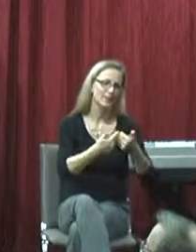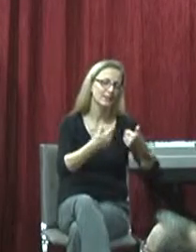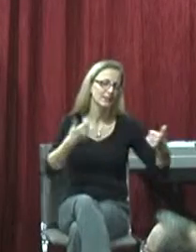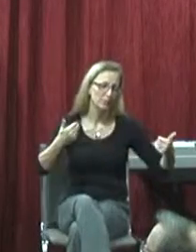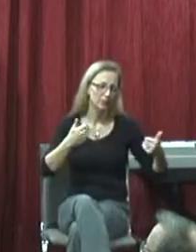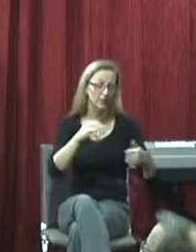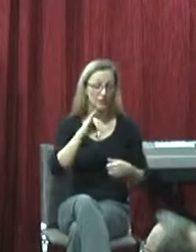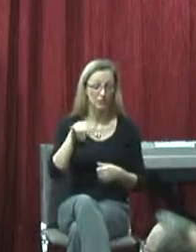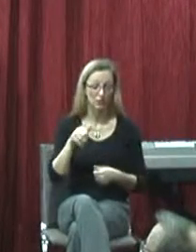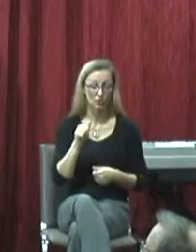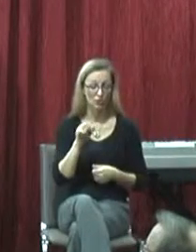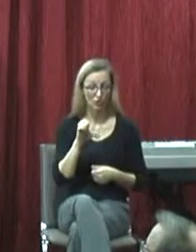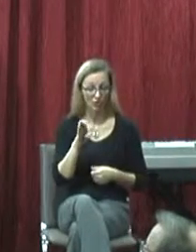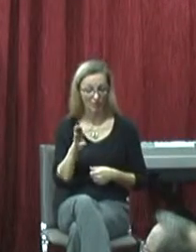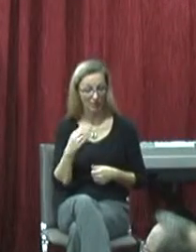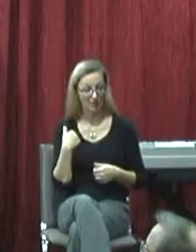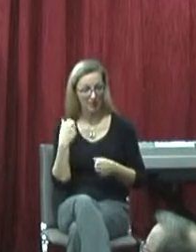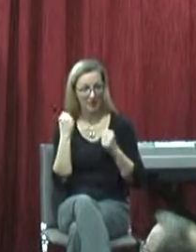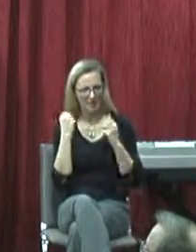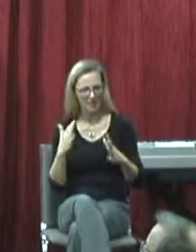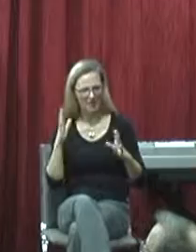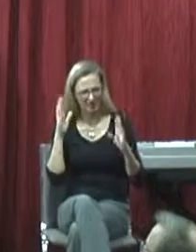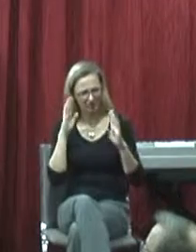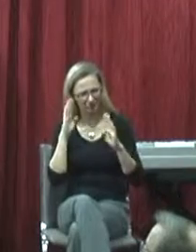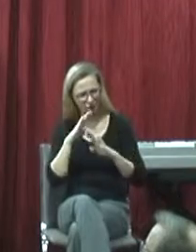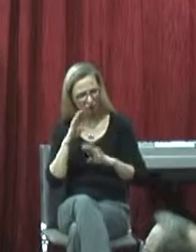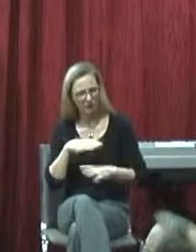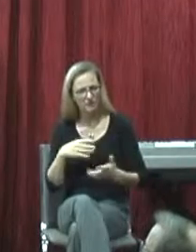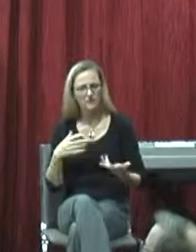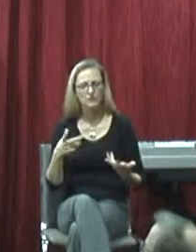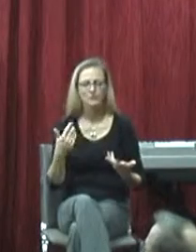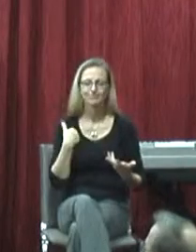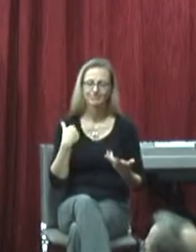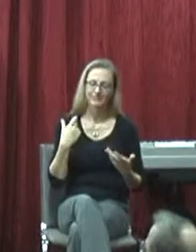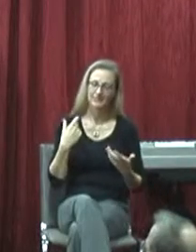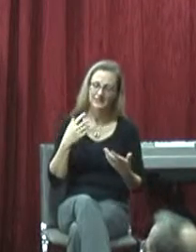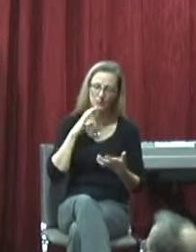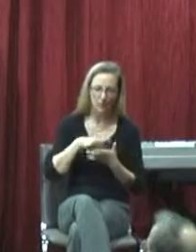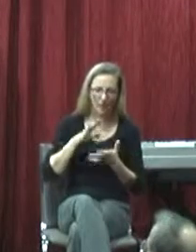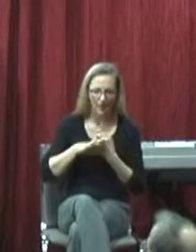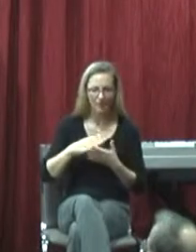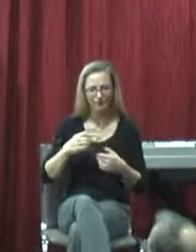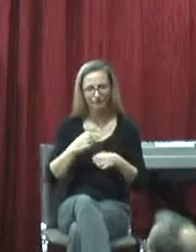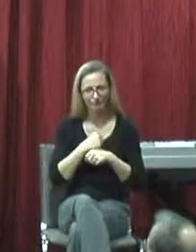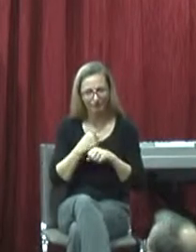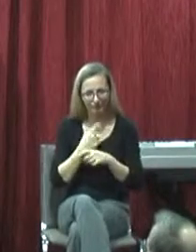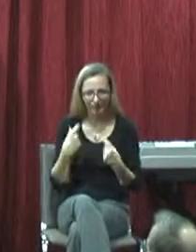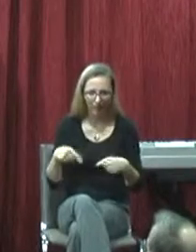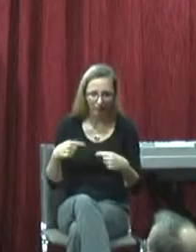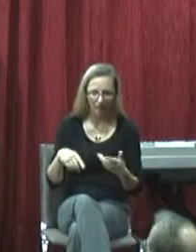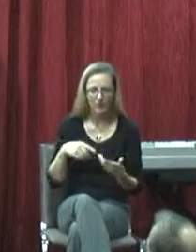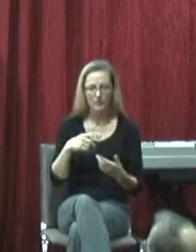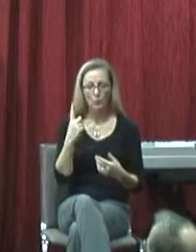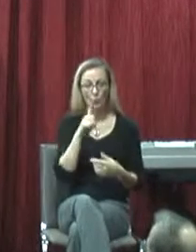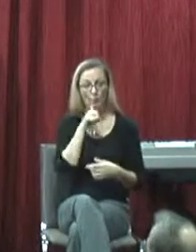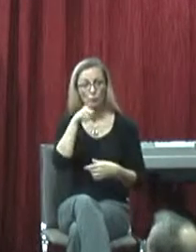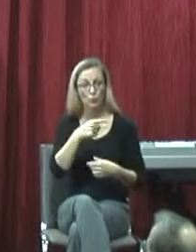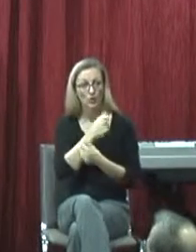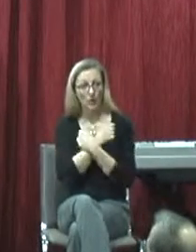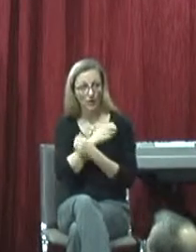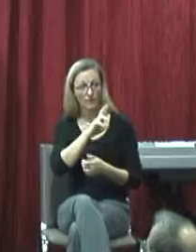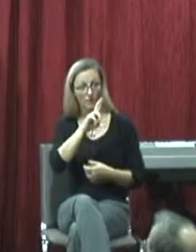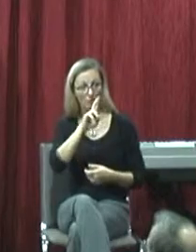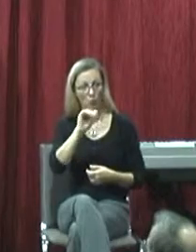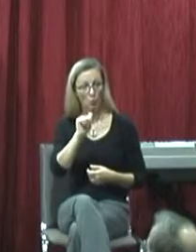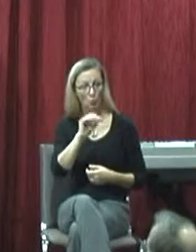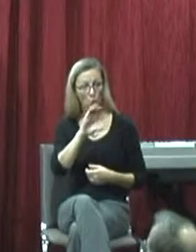had many other trials. Earlier, there was contention among his wives. His one true love, Rachel, was barren for a